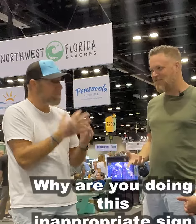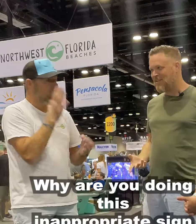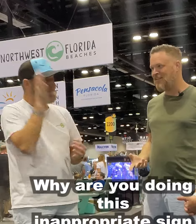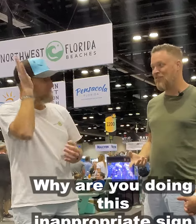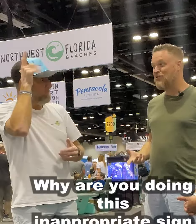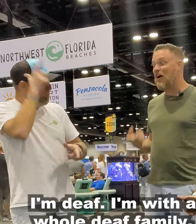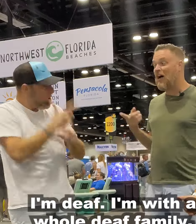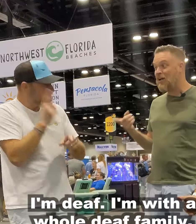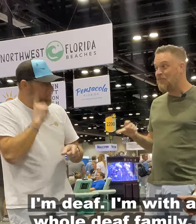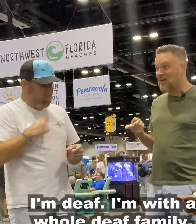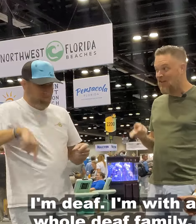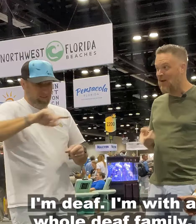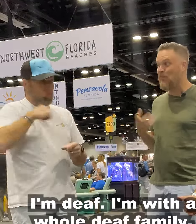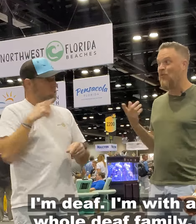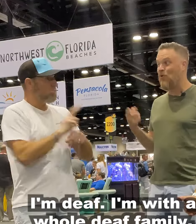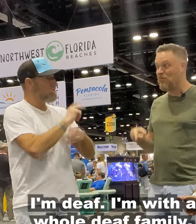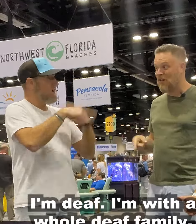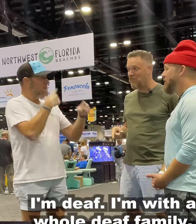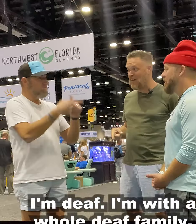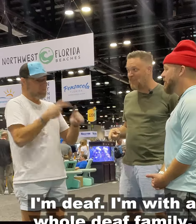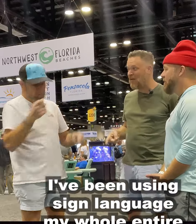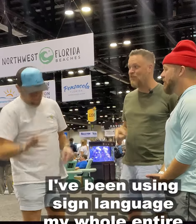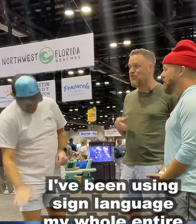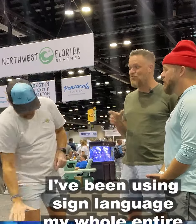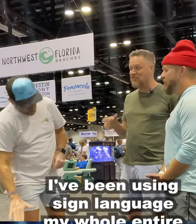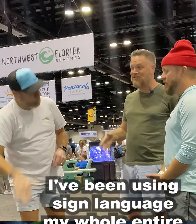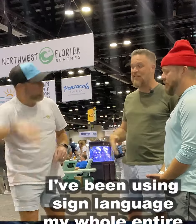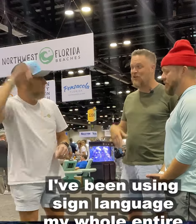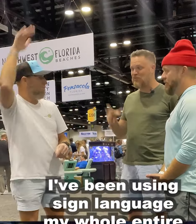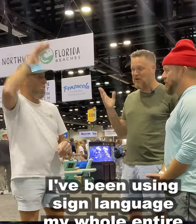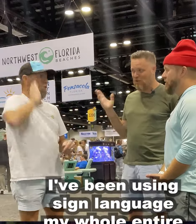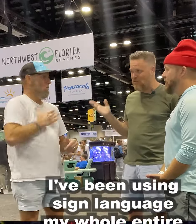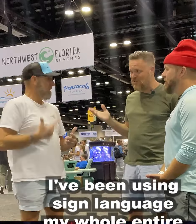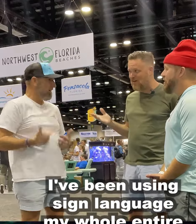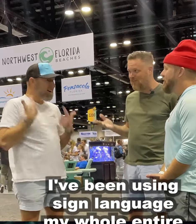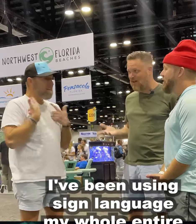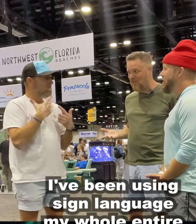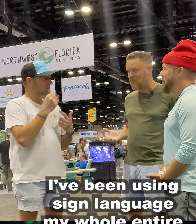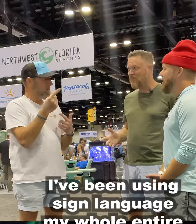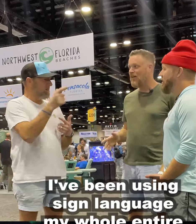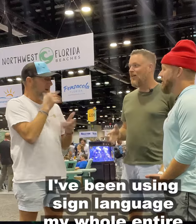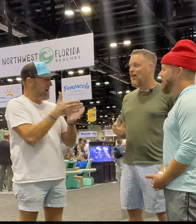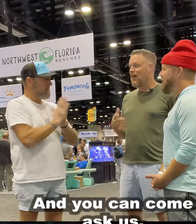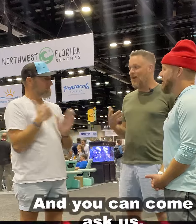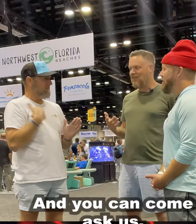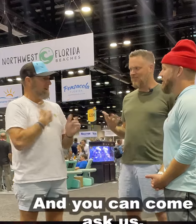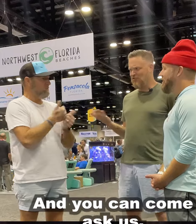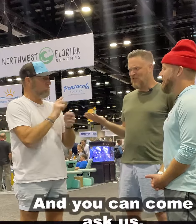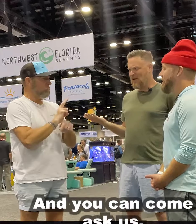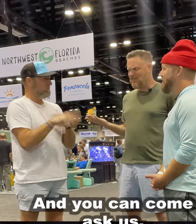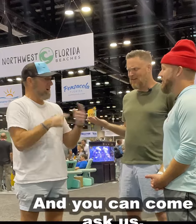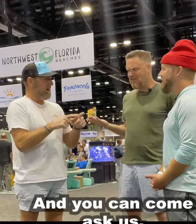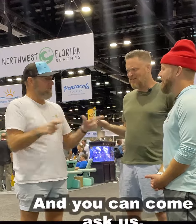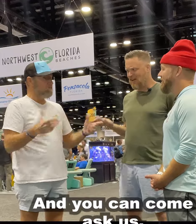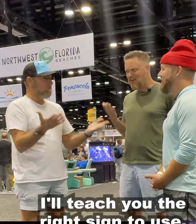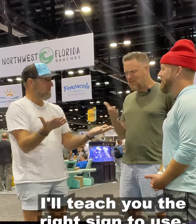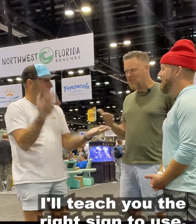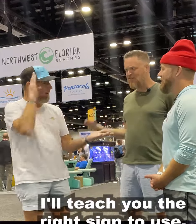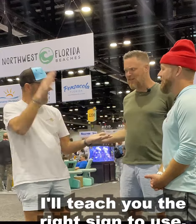sign language? I'm deaf. I'm from whole deaf family. I've been using sign language my whole entire life. And you can come ask us. I'll teach you the right